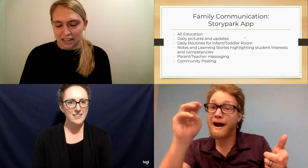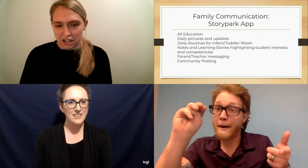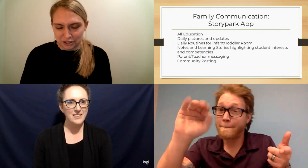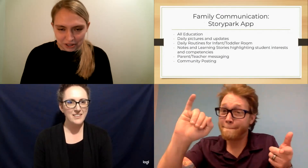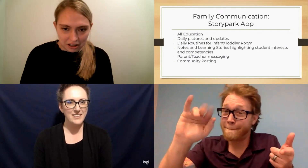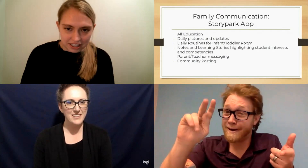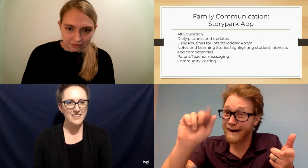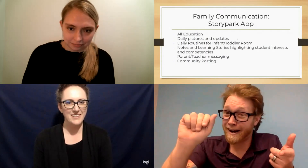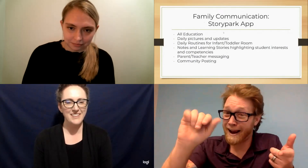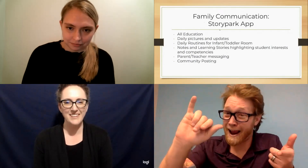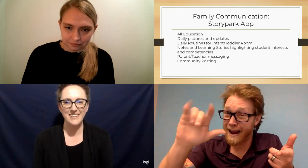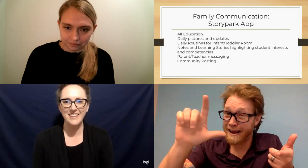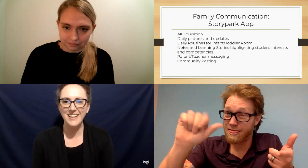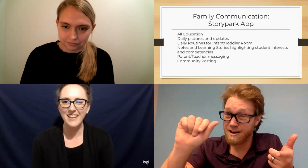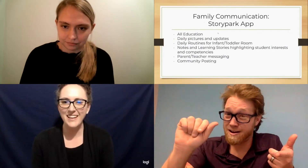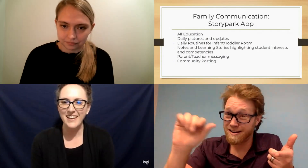Kaliona Heneheo Kalani.